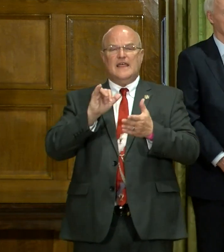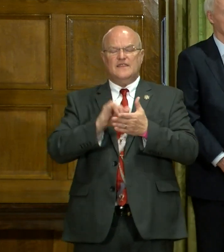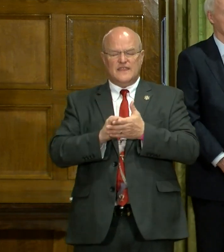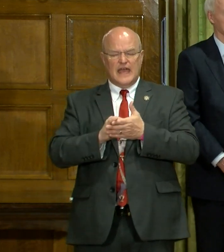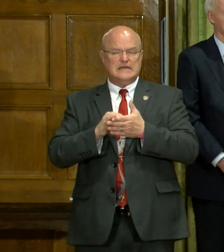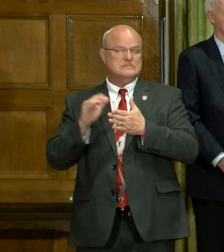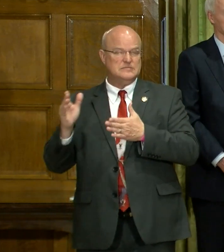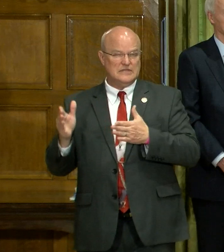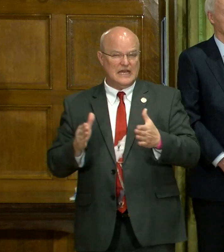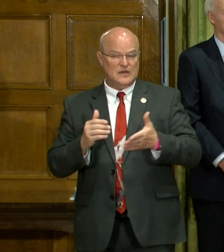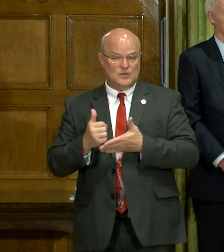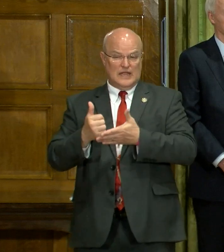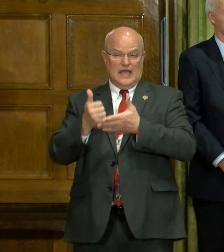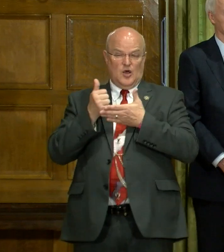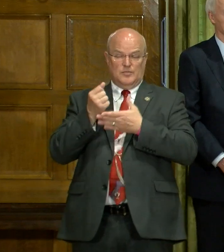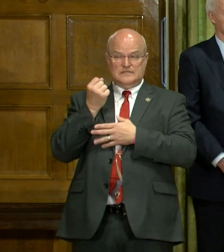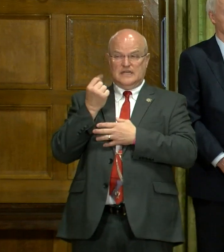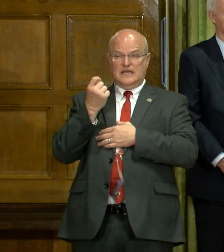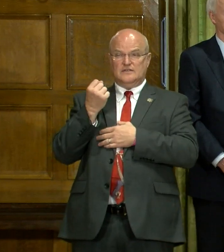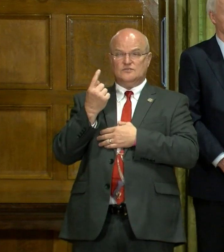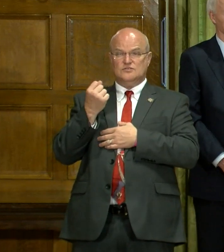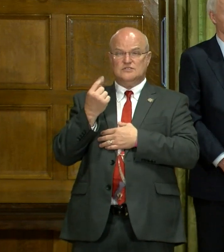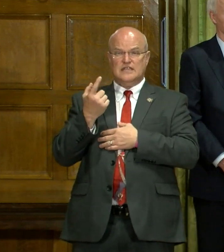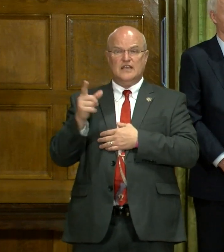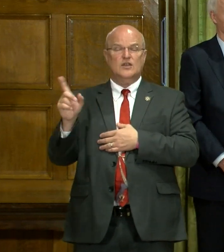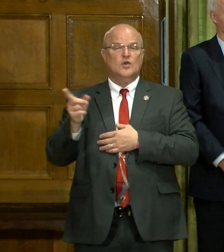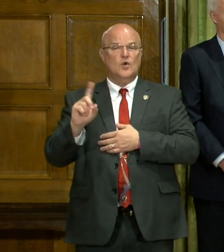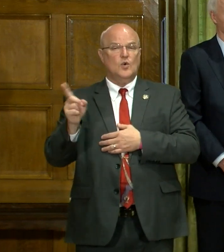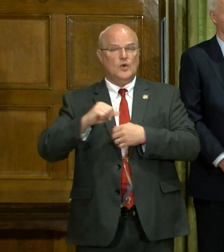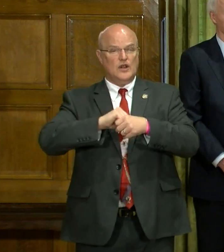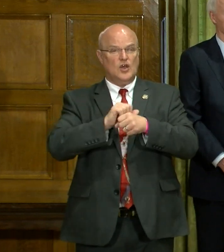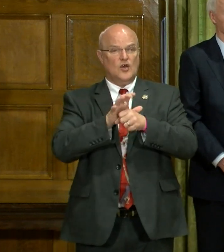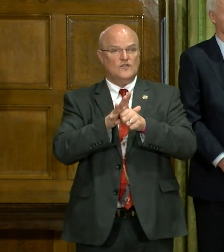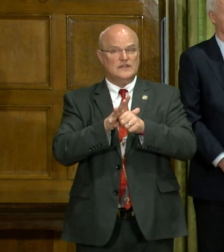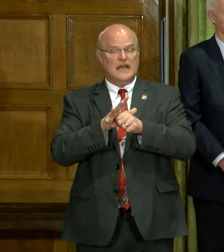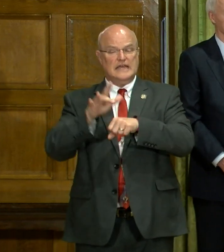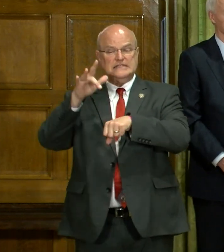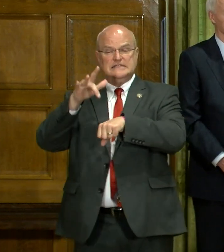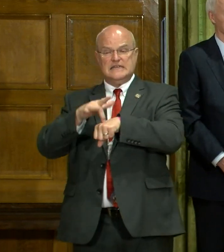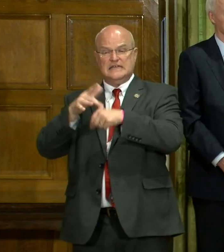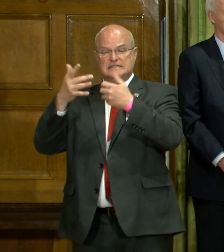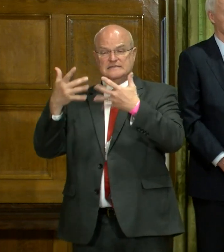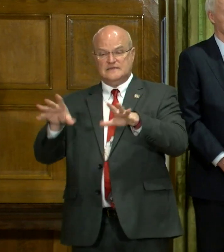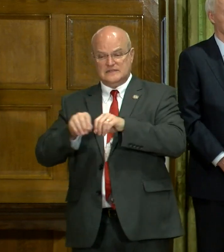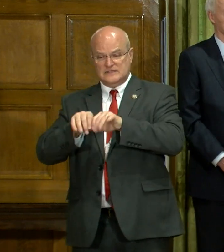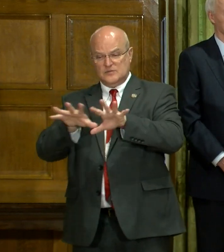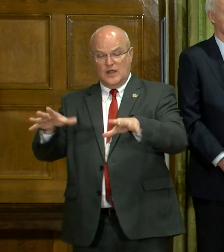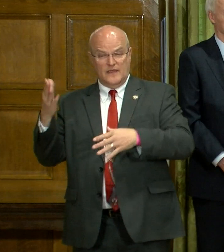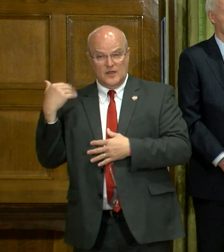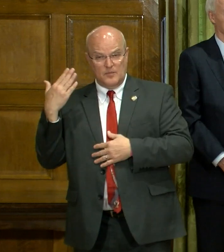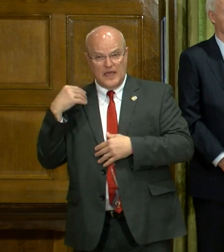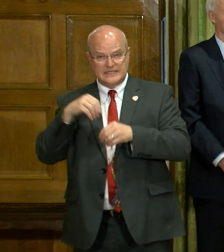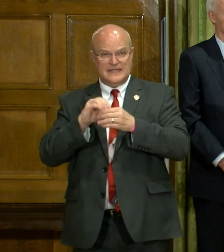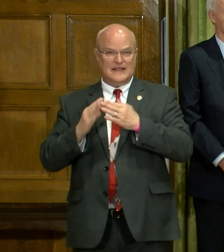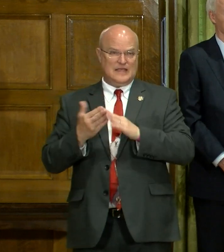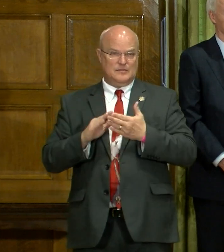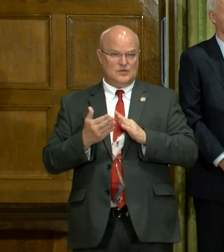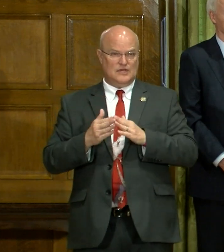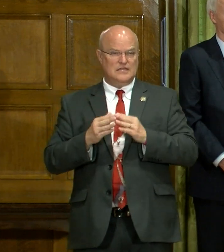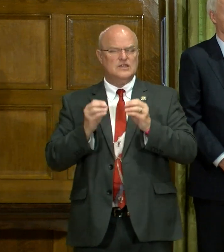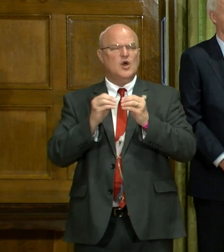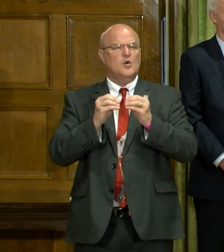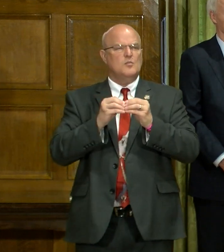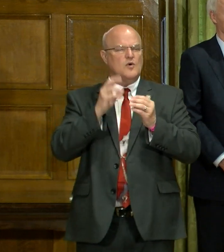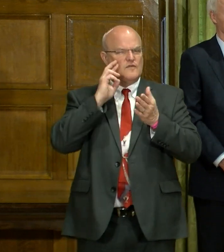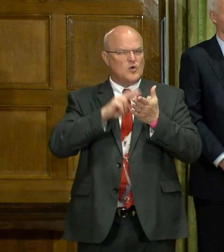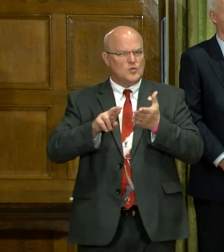scheme or strategy will help us to understand where COVID-19 has spread in the past in our communities, and more of